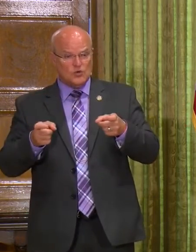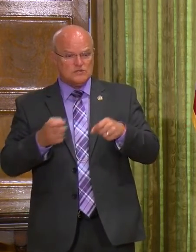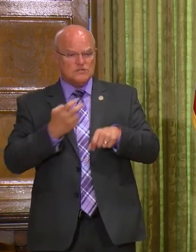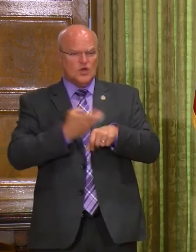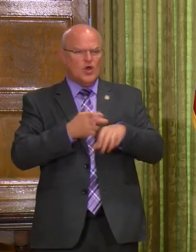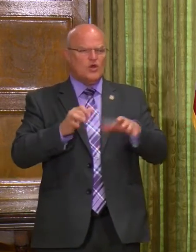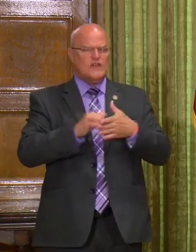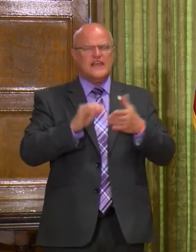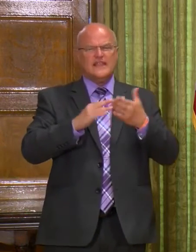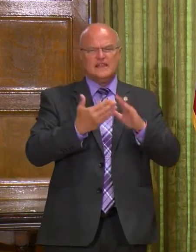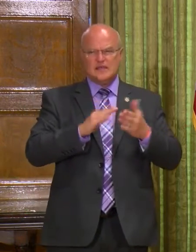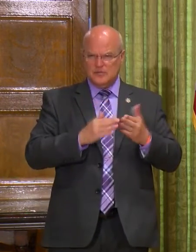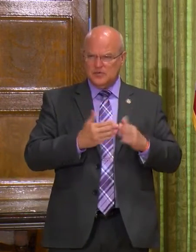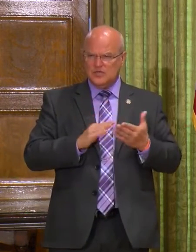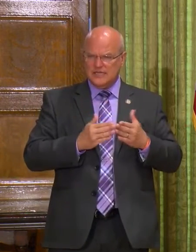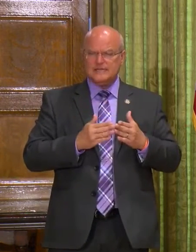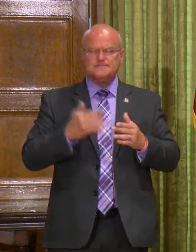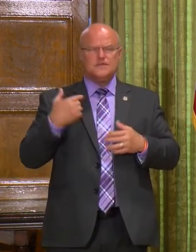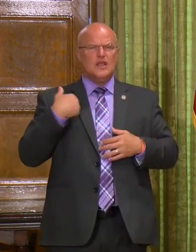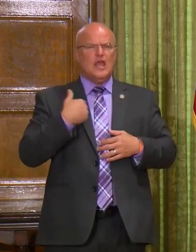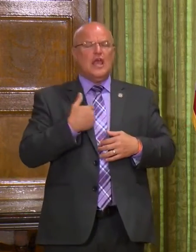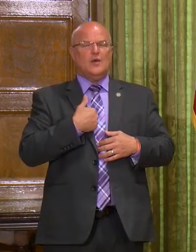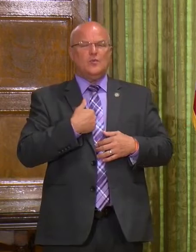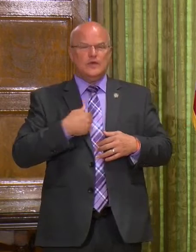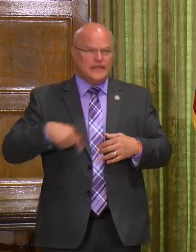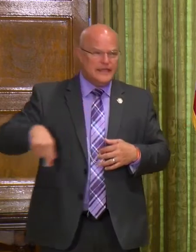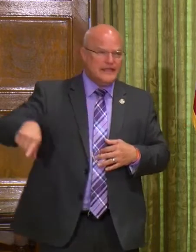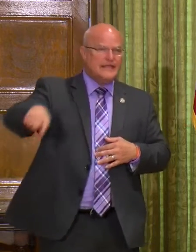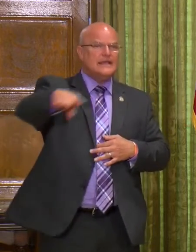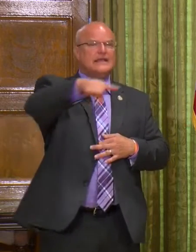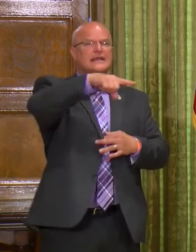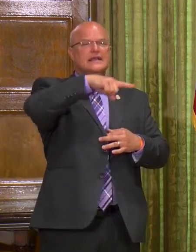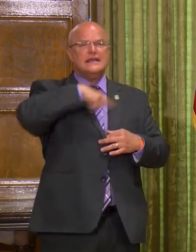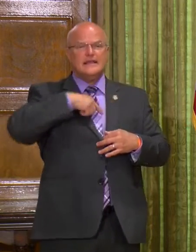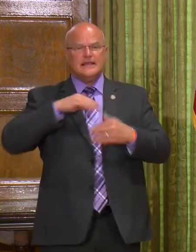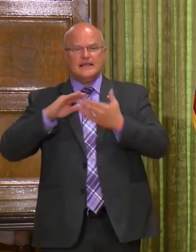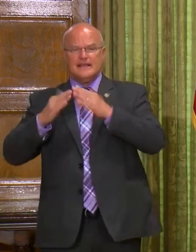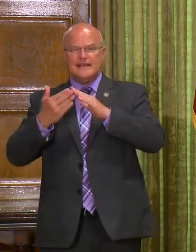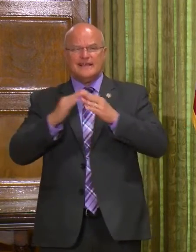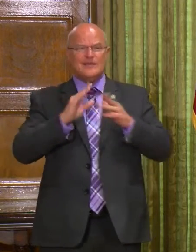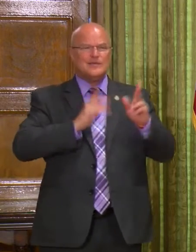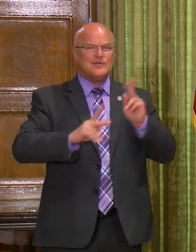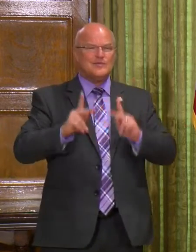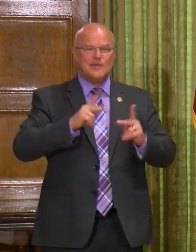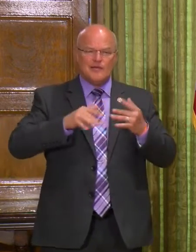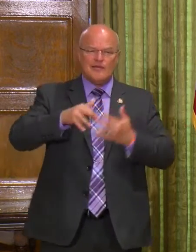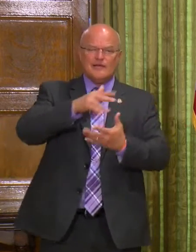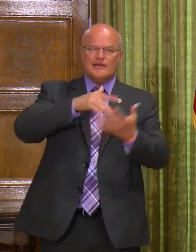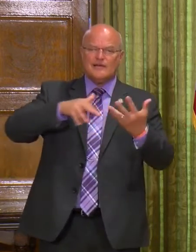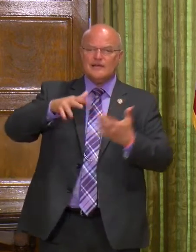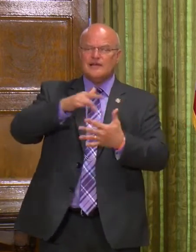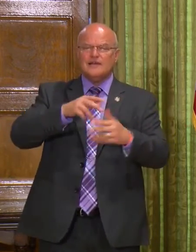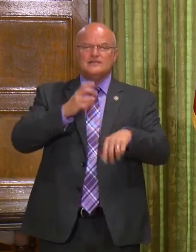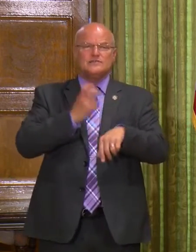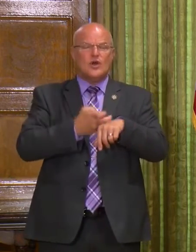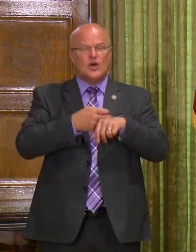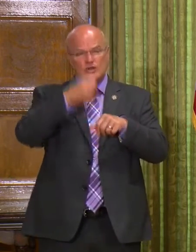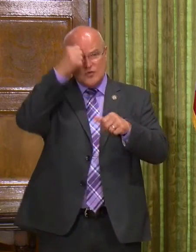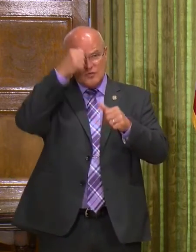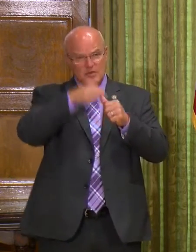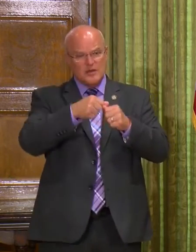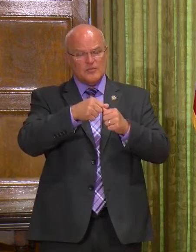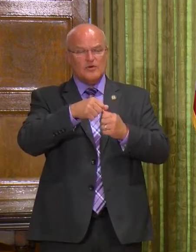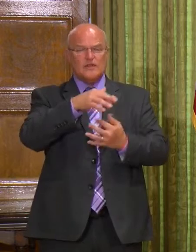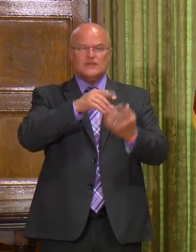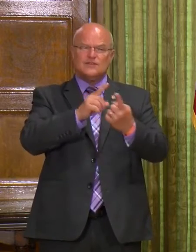to do that in the community. And we are communal people, and it's really difficult for us to remember the